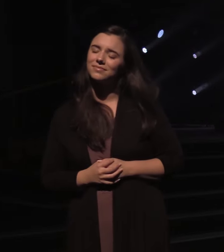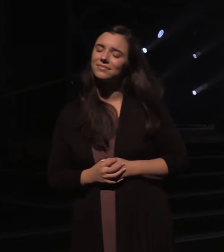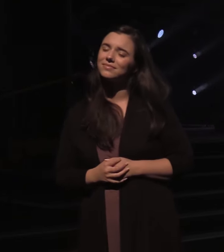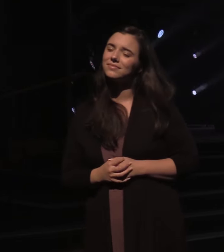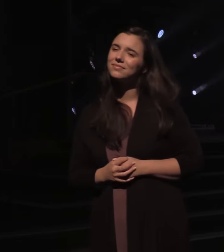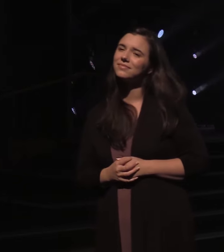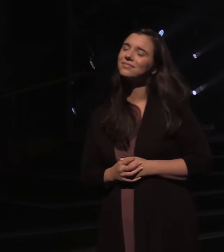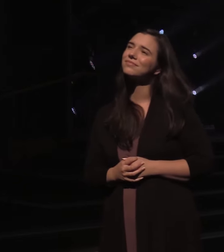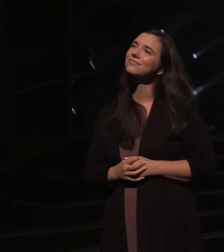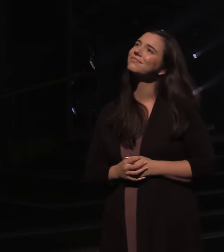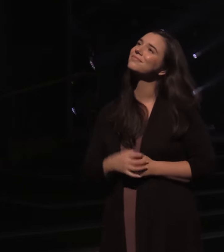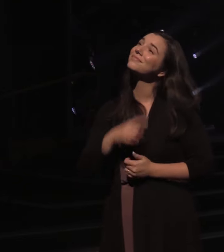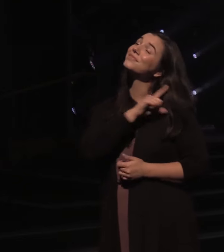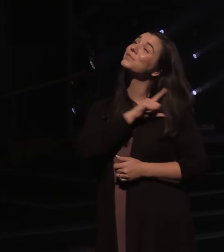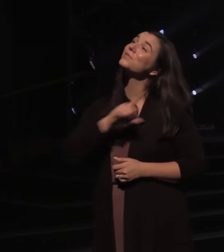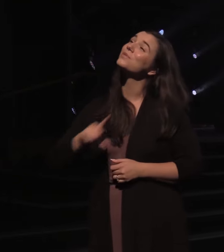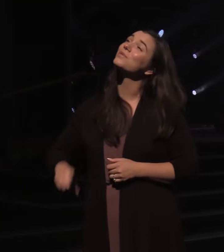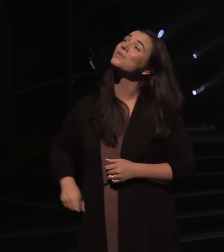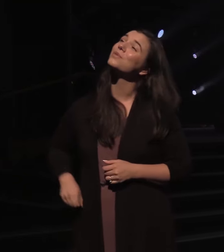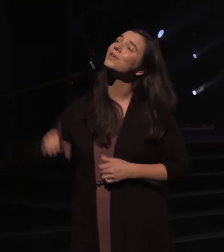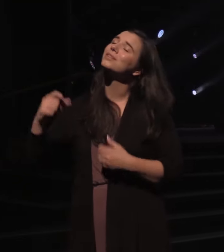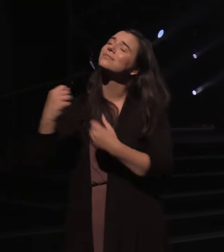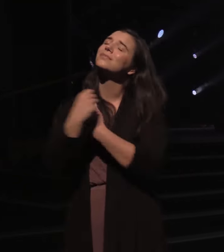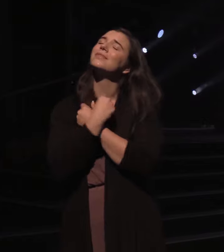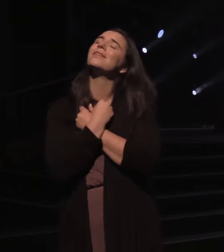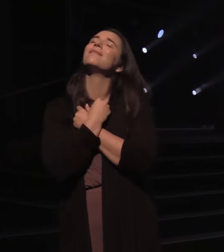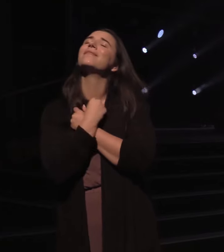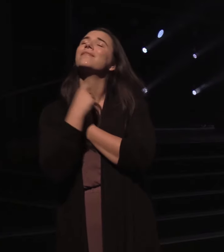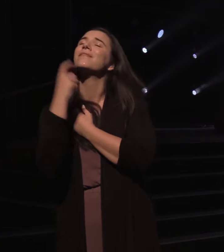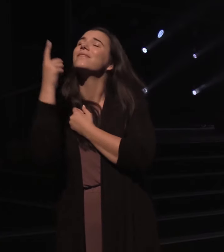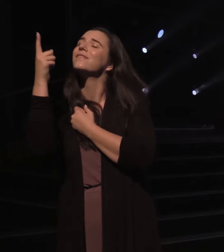Cause I love you, Lord,